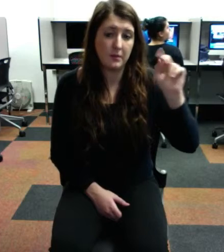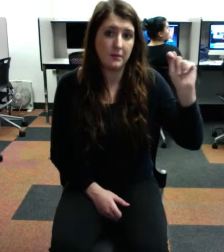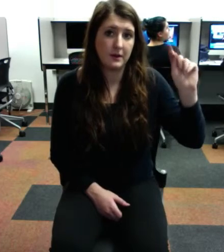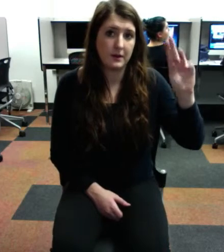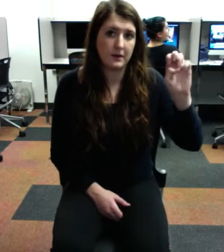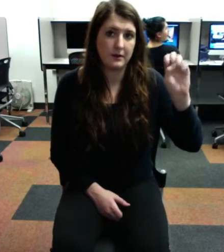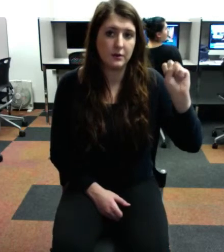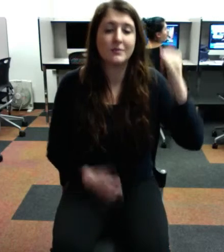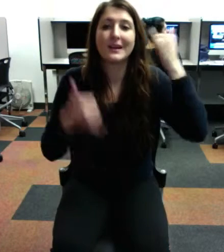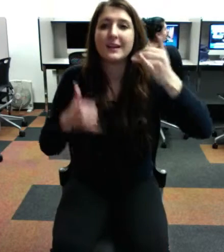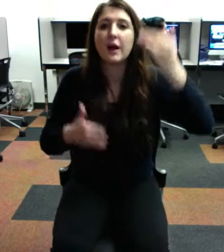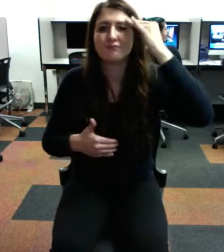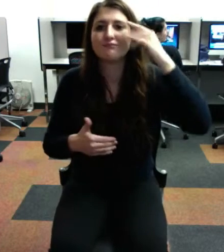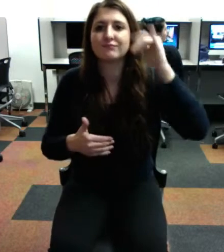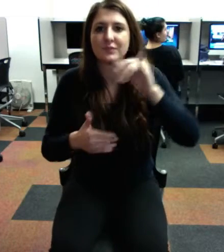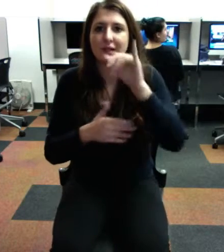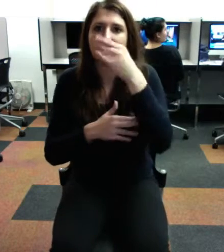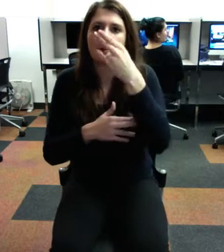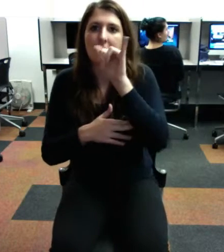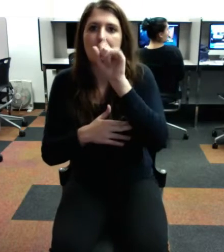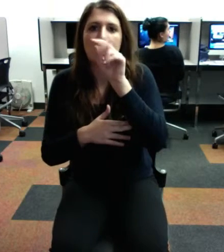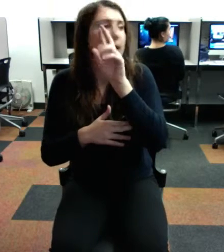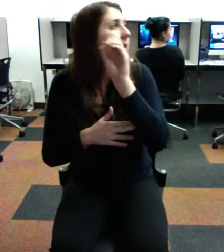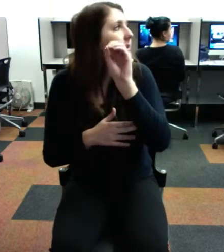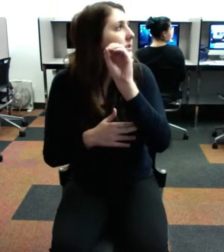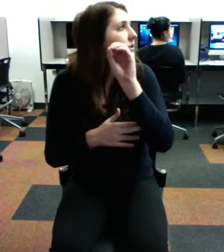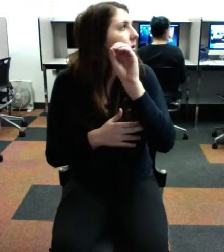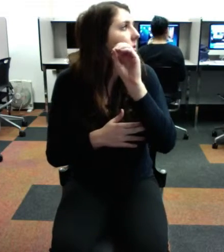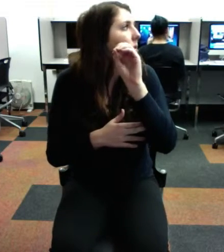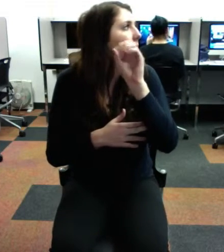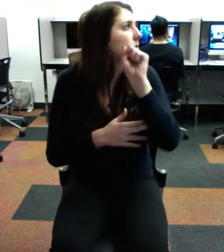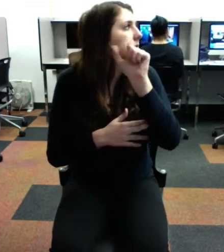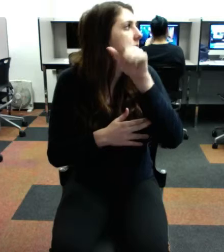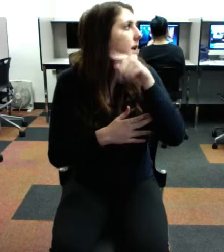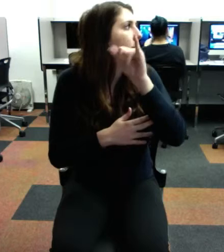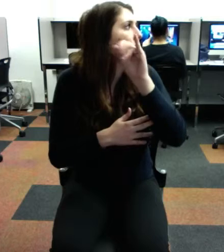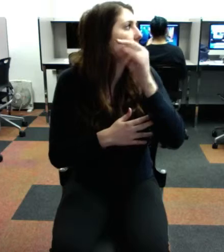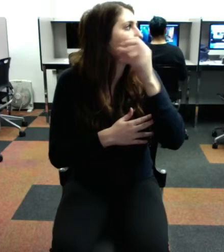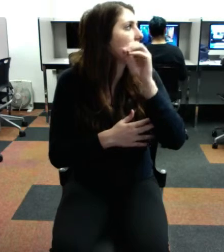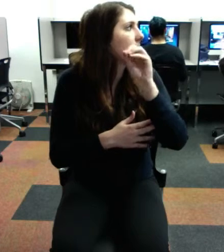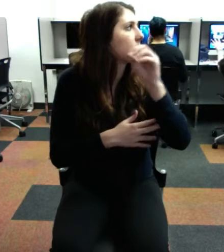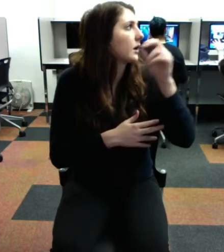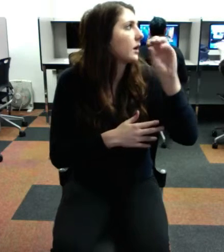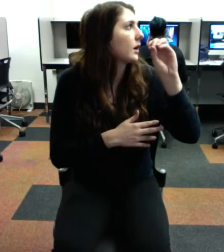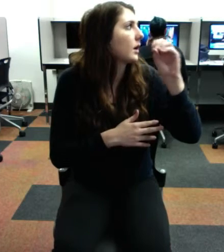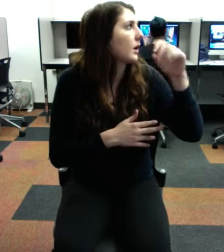hysterosalpingo-oophorectomy. This term is a description of a medical procedure commonly known as a hysterectomy.